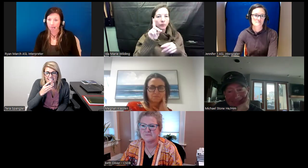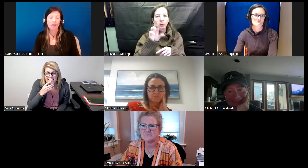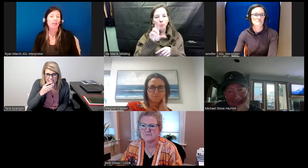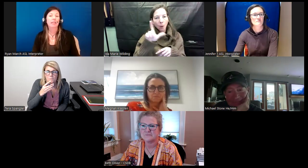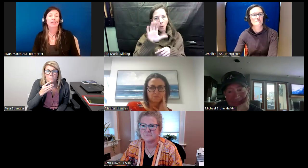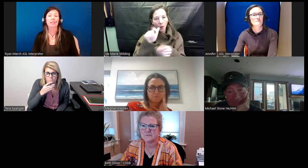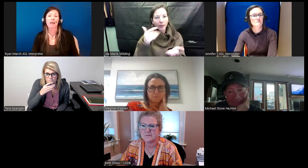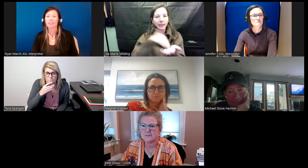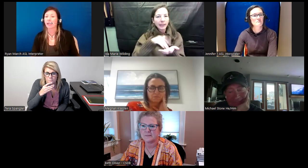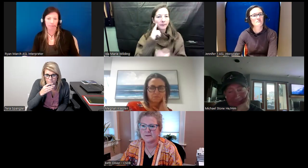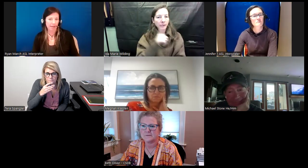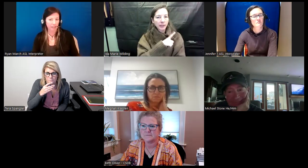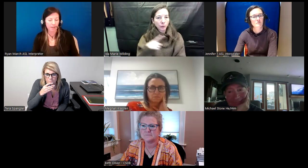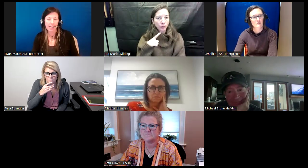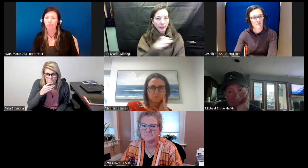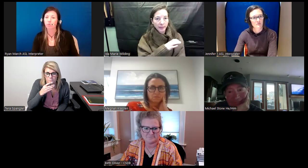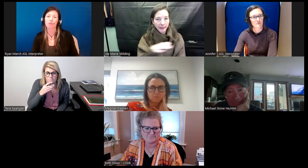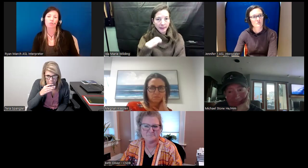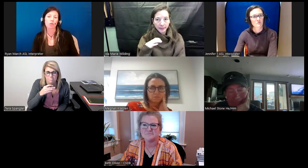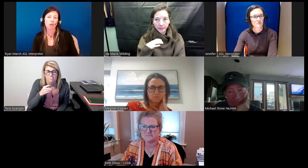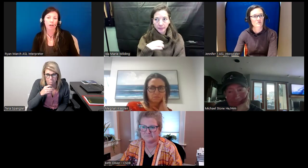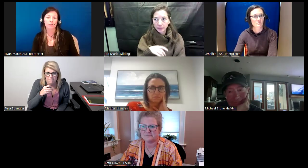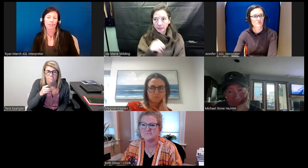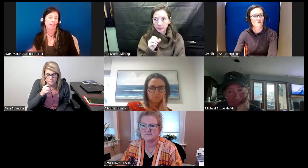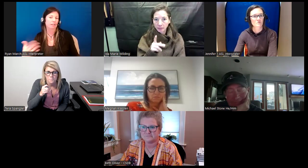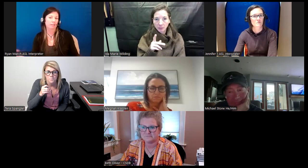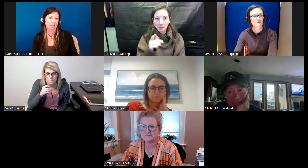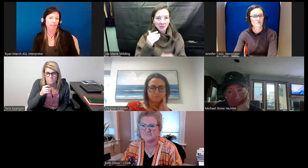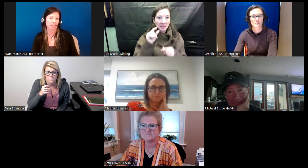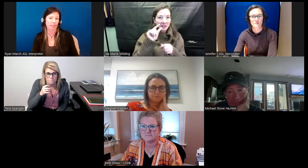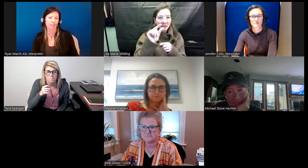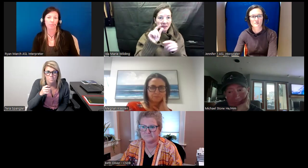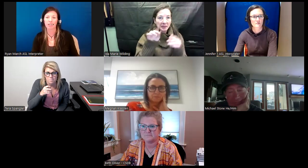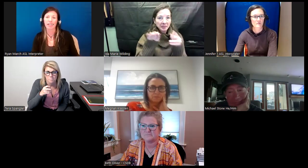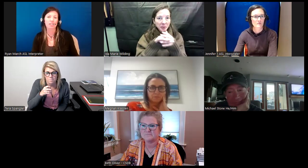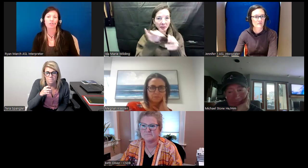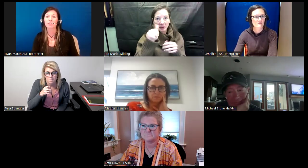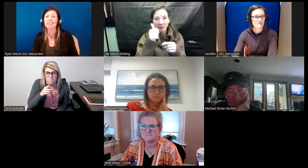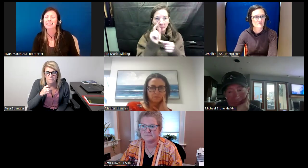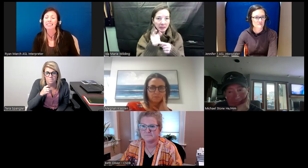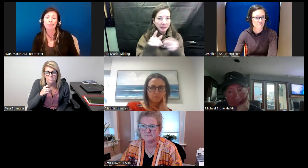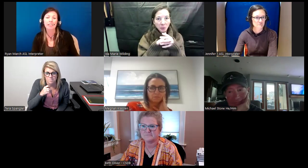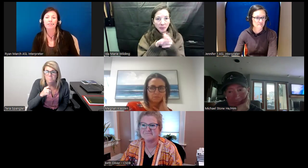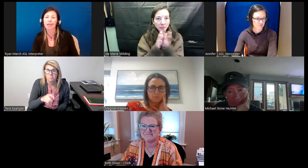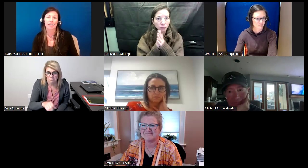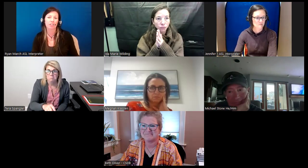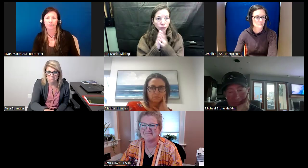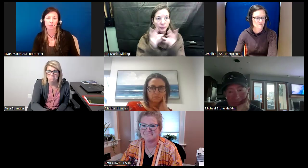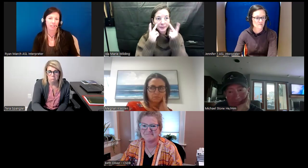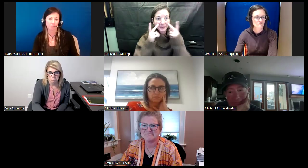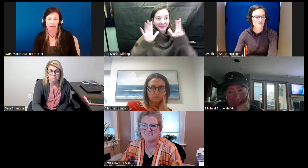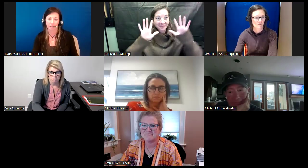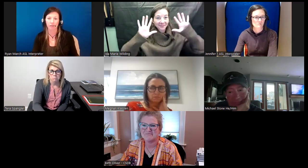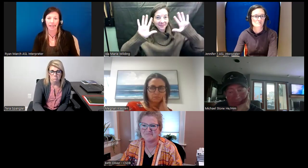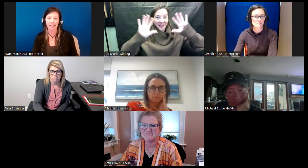up, let's come back at 5. We'll do a roll call for the legislative committee. Okay, so you have a little bit of a break, just a few